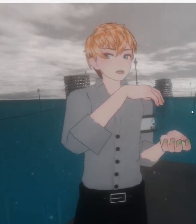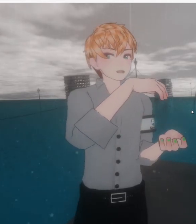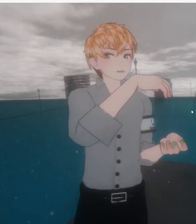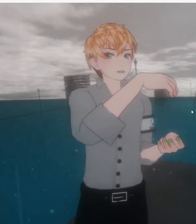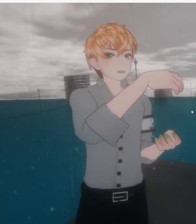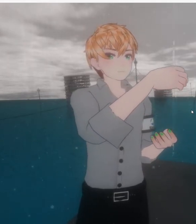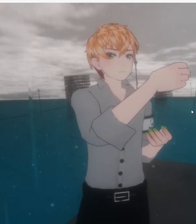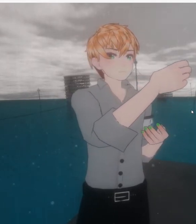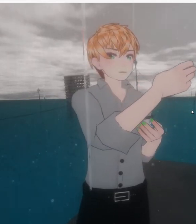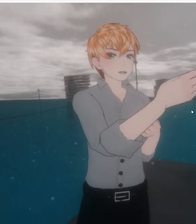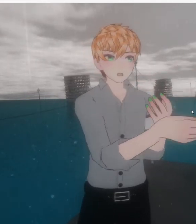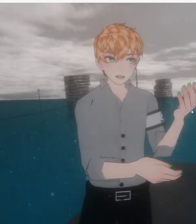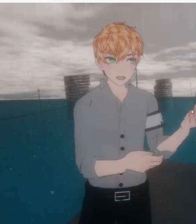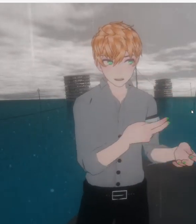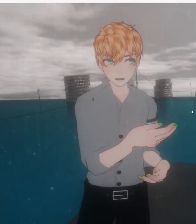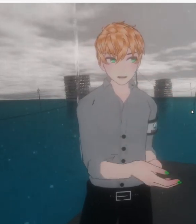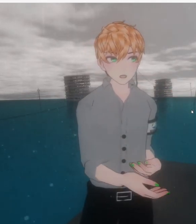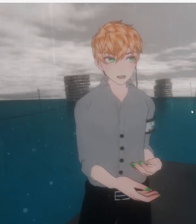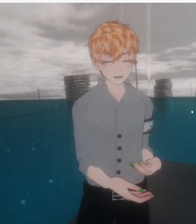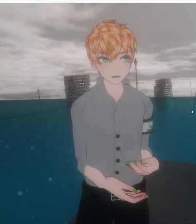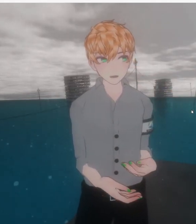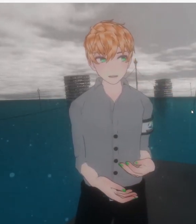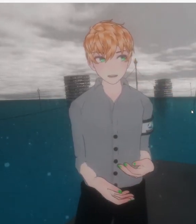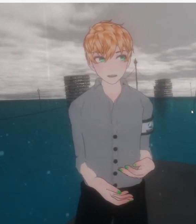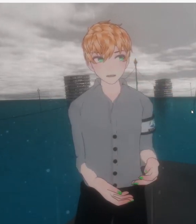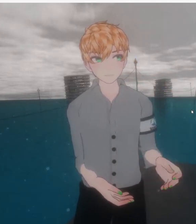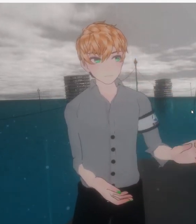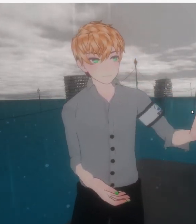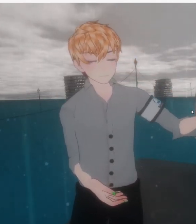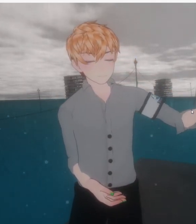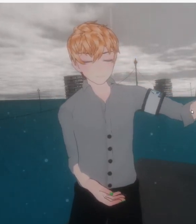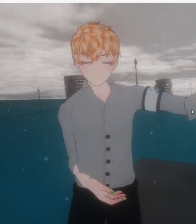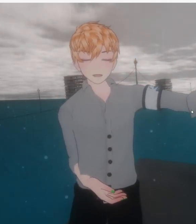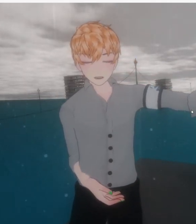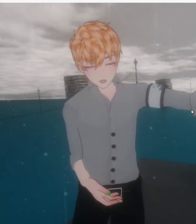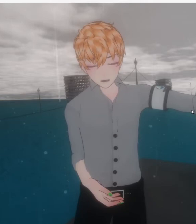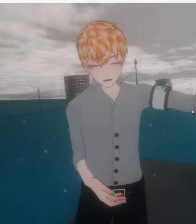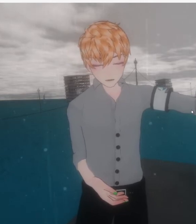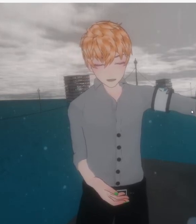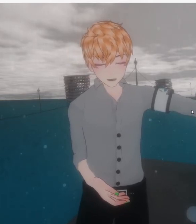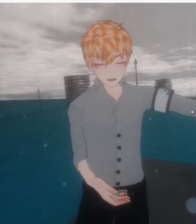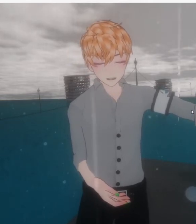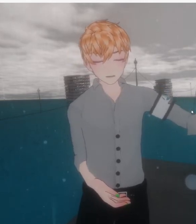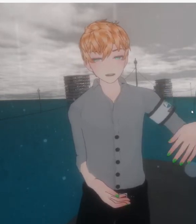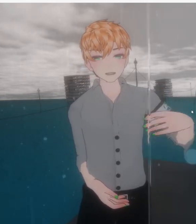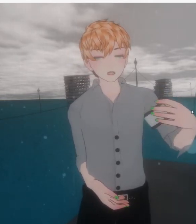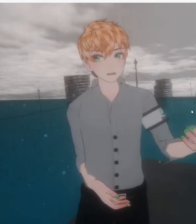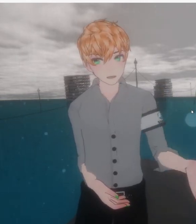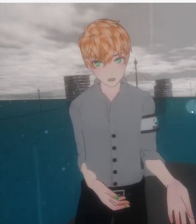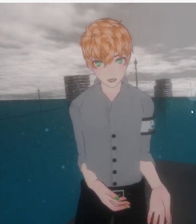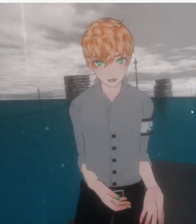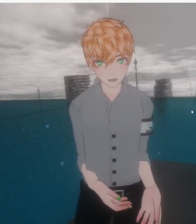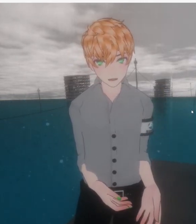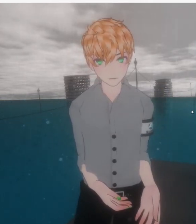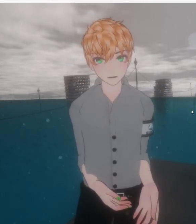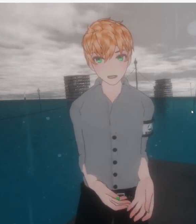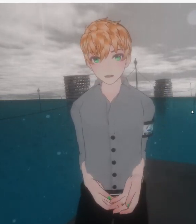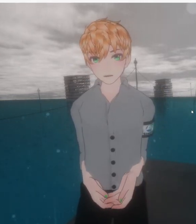after you've gotten to know that other person, you know what they mean, and you don't feel that compulsion to correct them